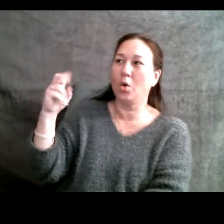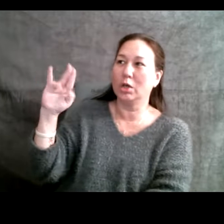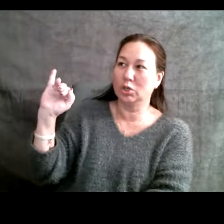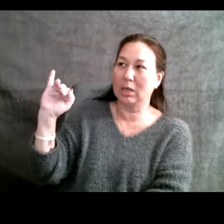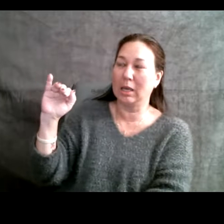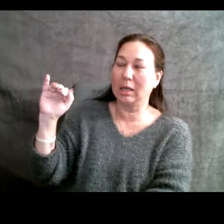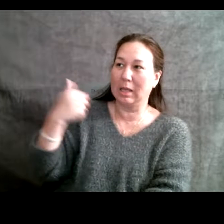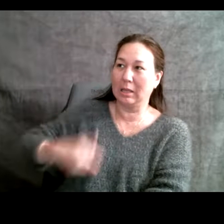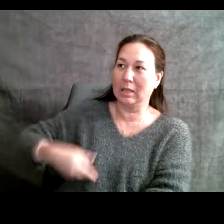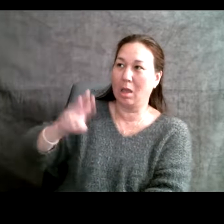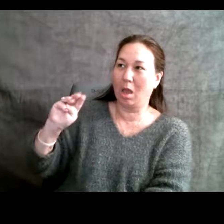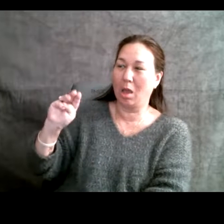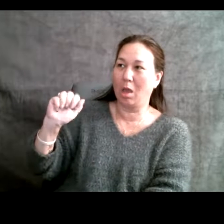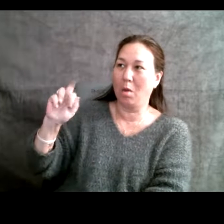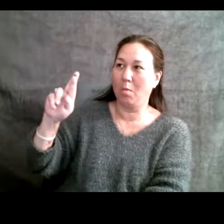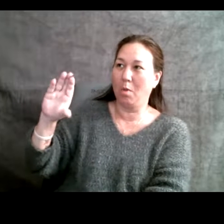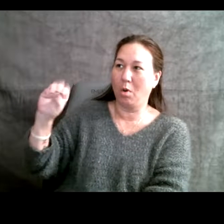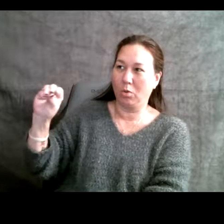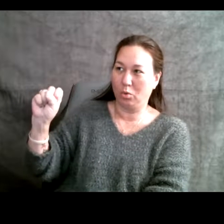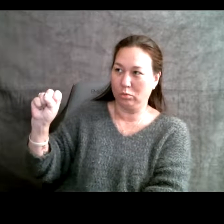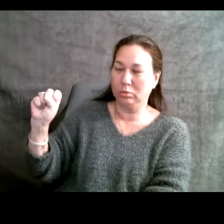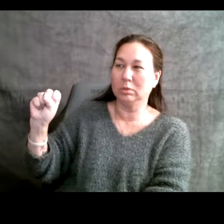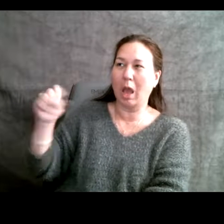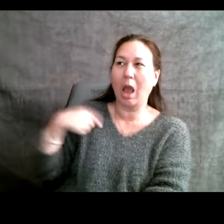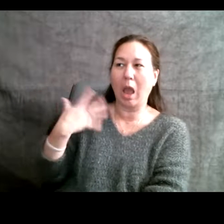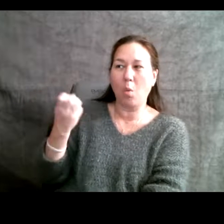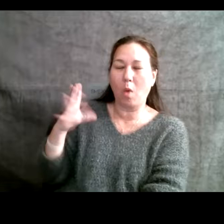Wanted to just add my own thoughts here too. This is